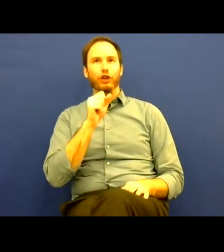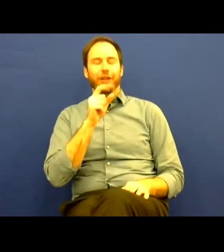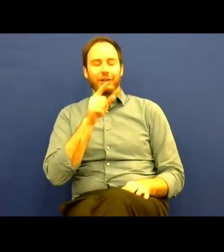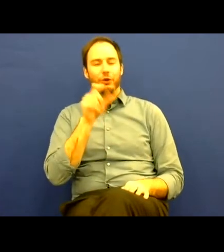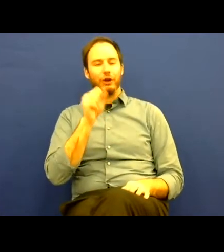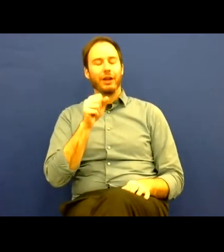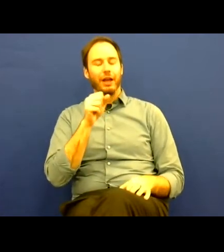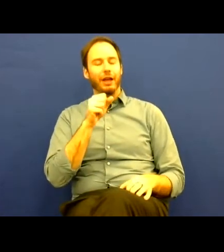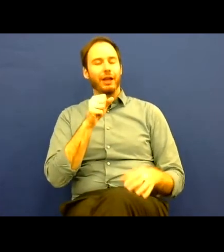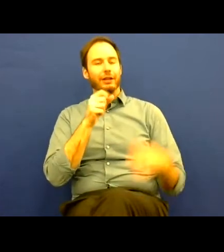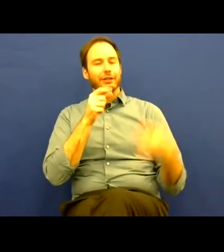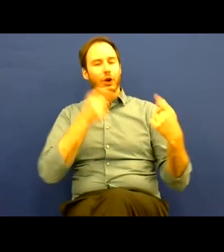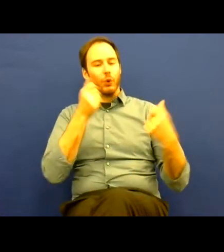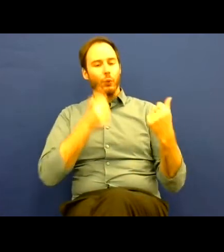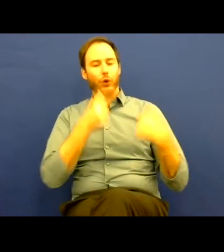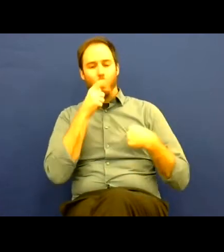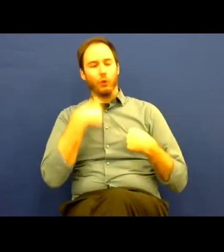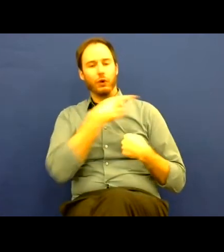mythical.